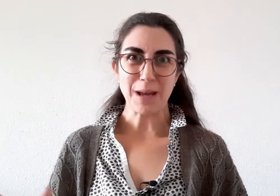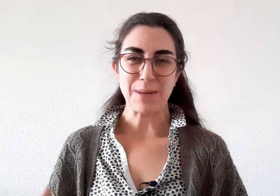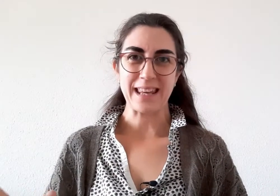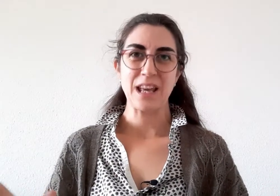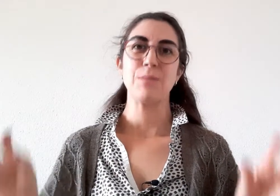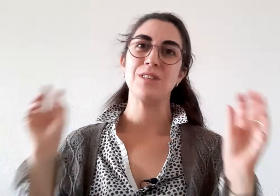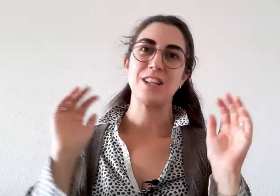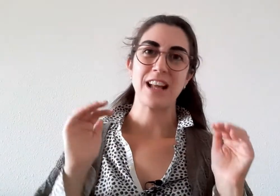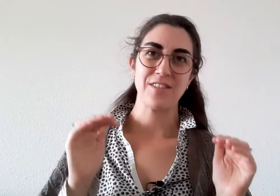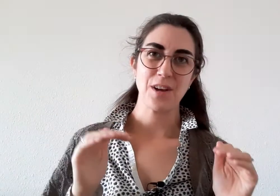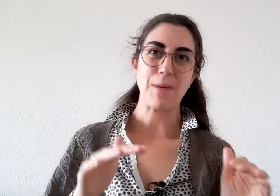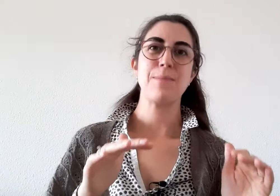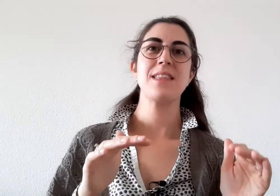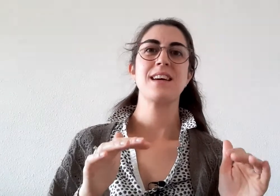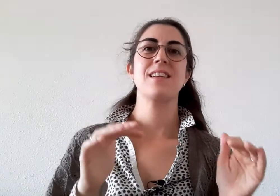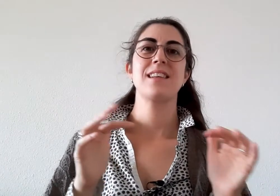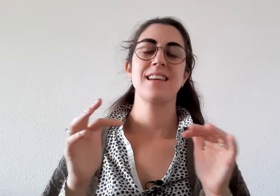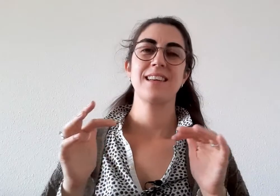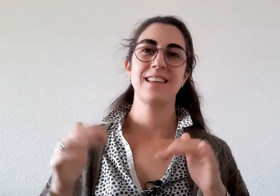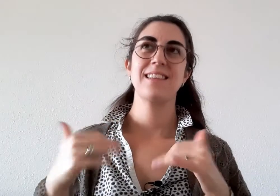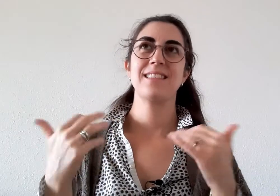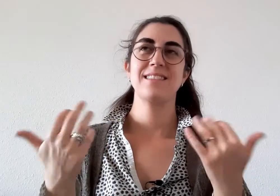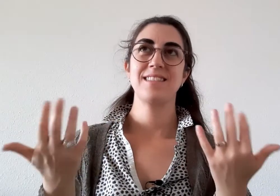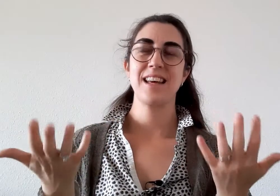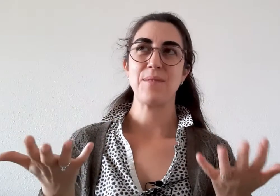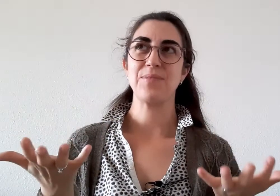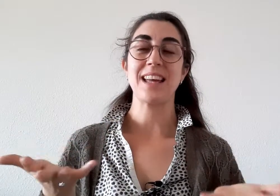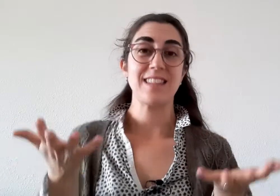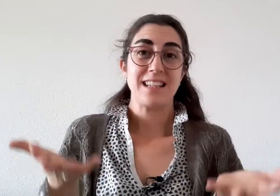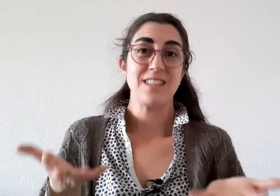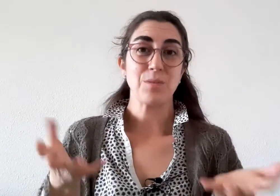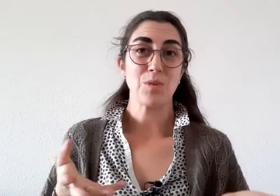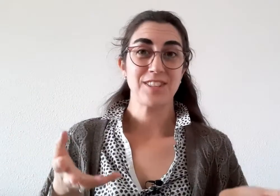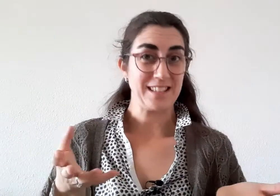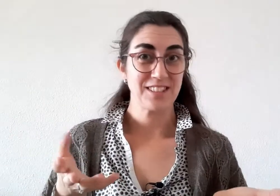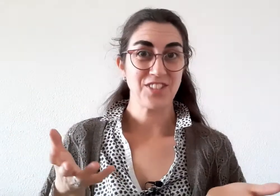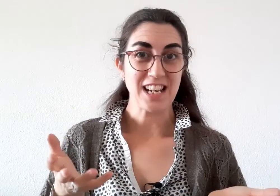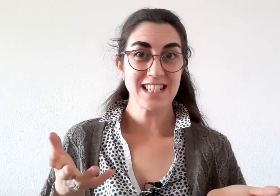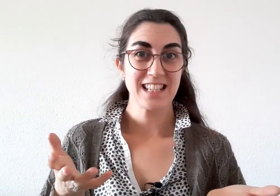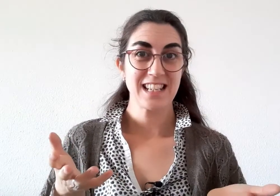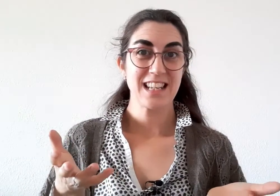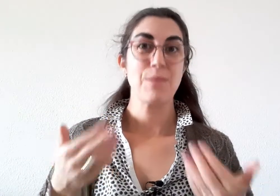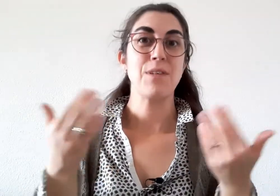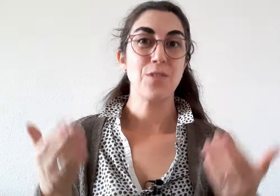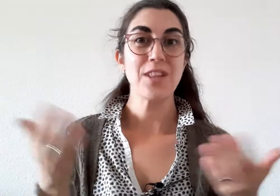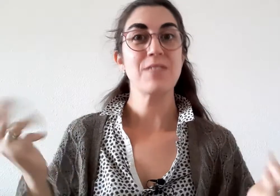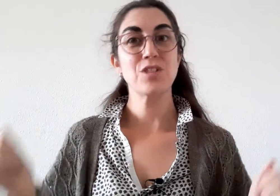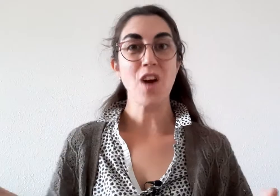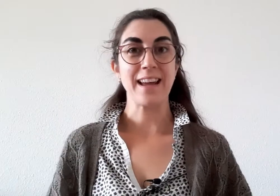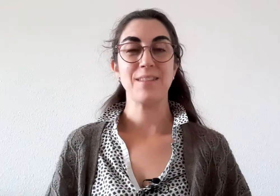baby, because then you'll have a baby that gets their needs and wants satisfied before they have to cry because